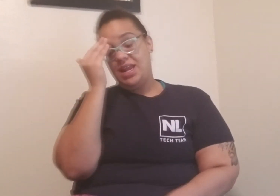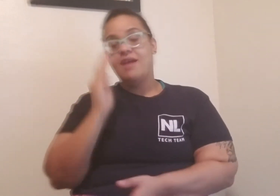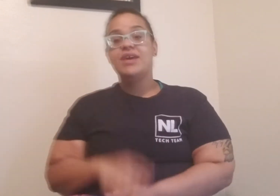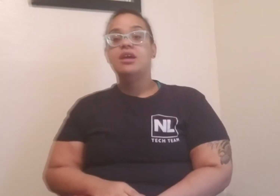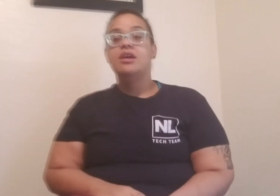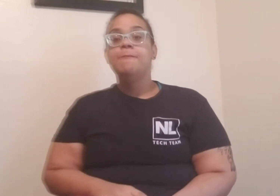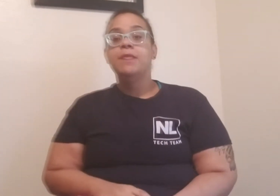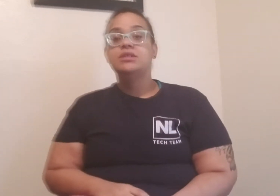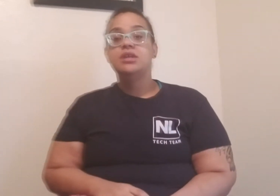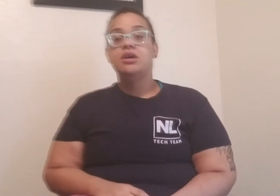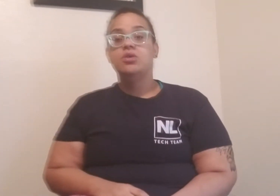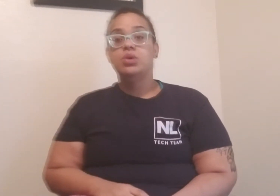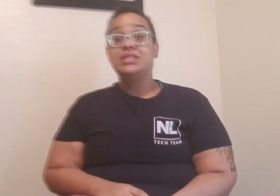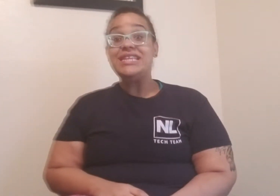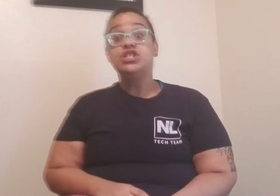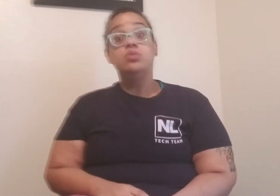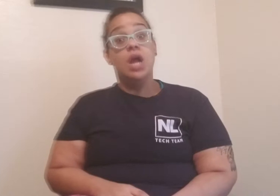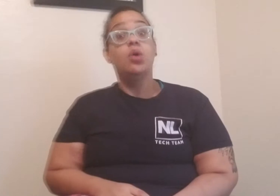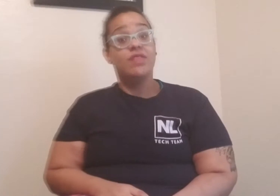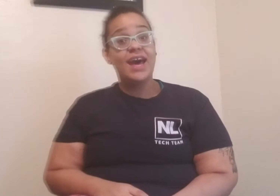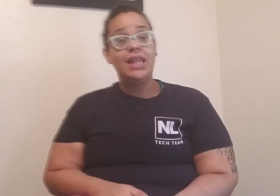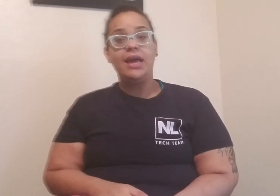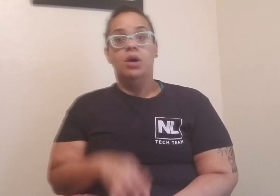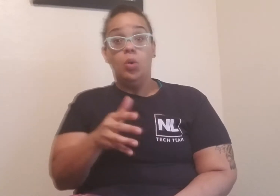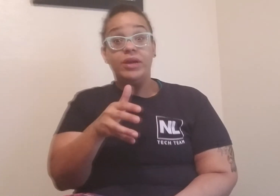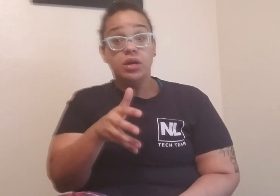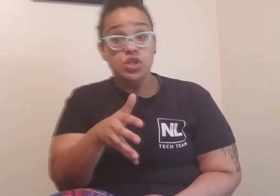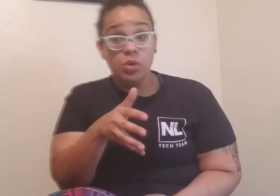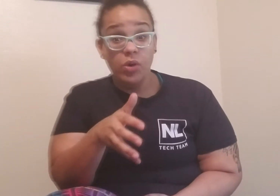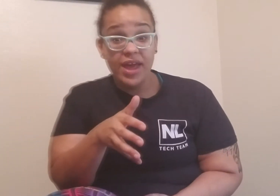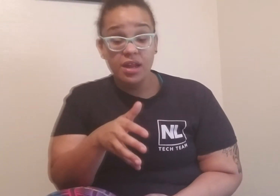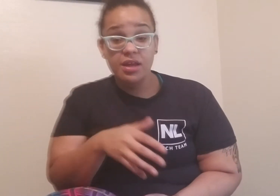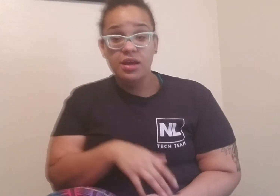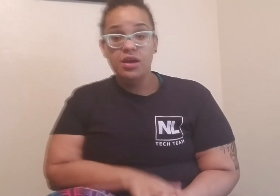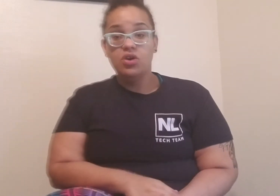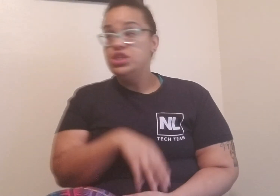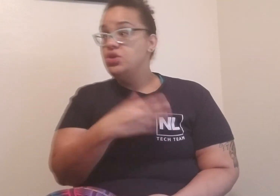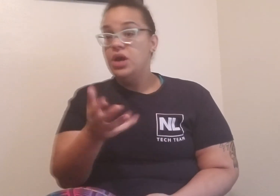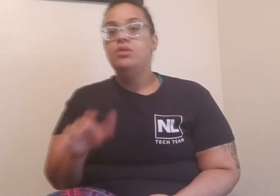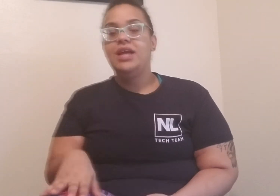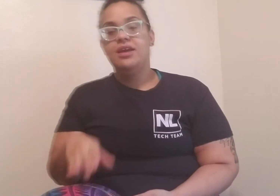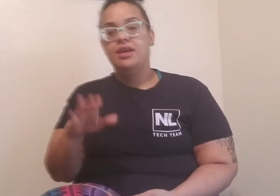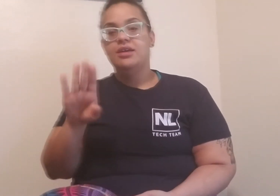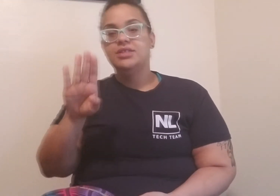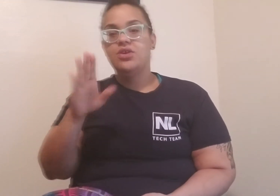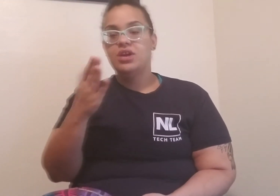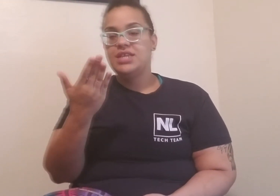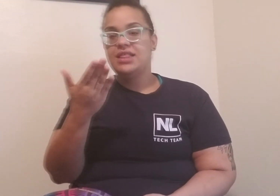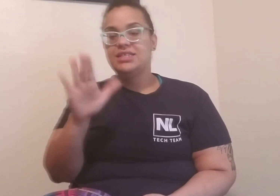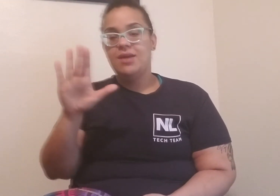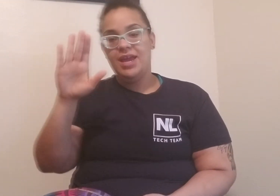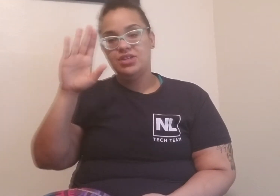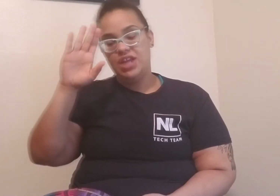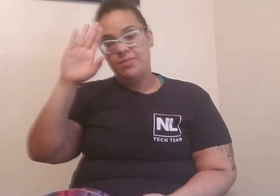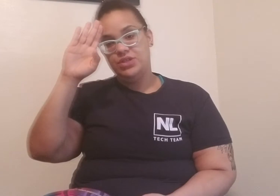of it. So did you know that? Like, oh my God, did you know that? Or did you know, like, so you're going to take the same hand shape, but you're